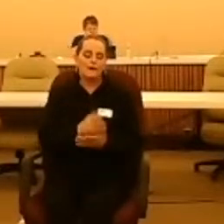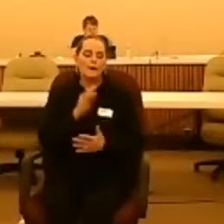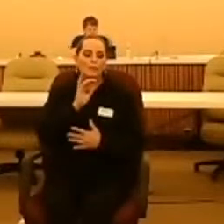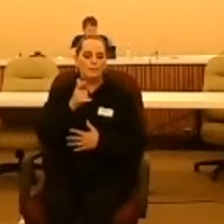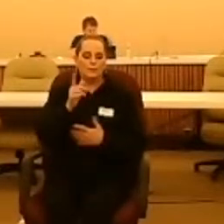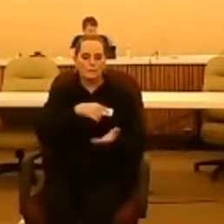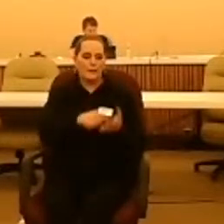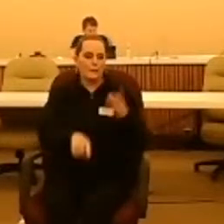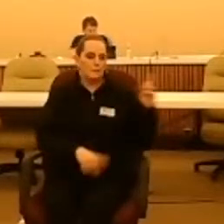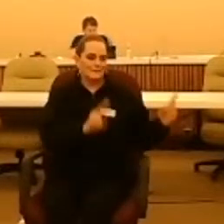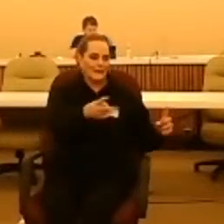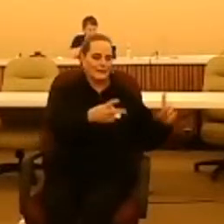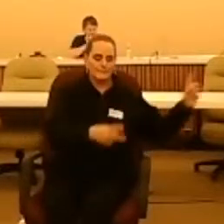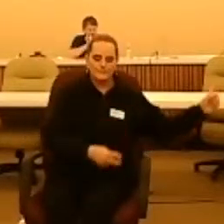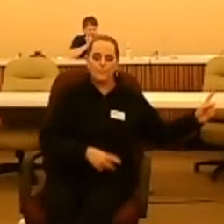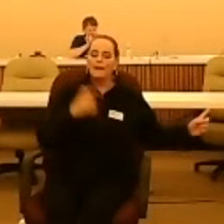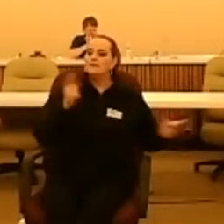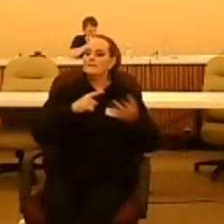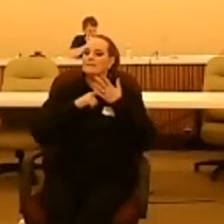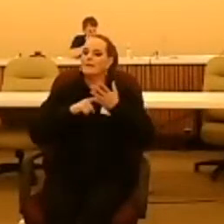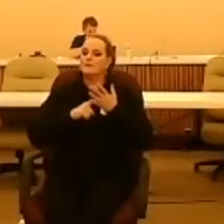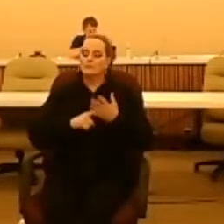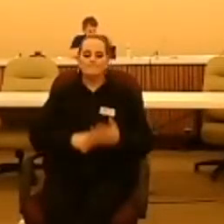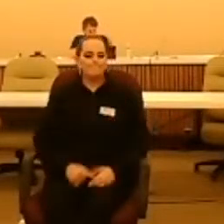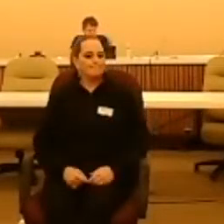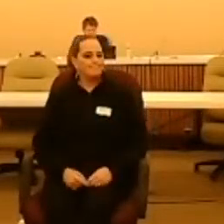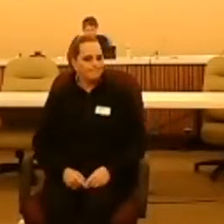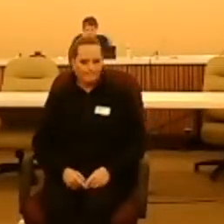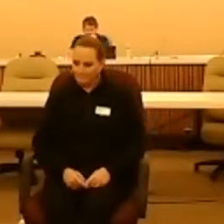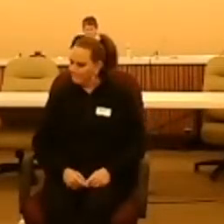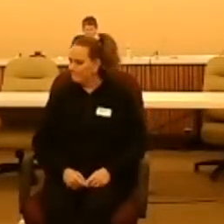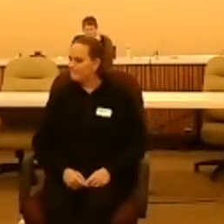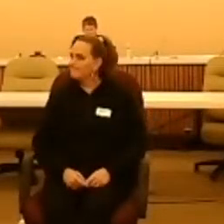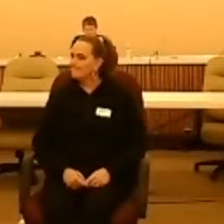2021. Second. Any discussion?